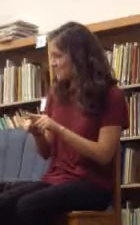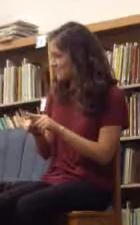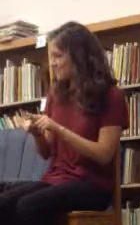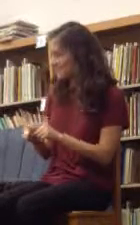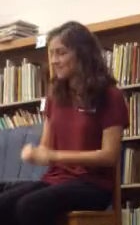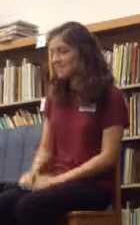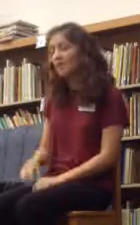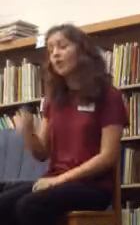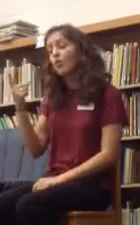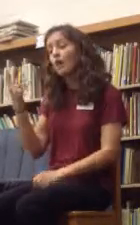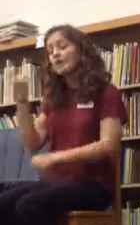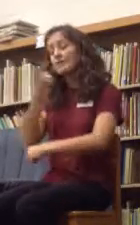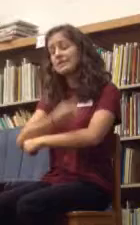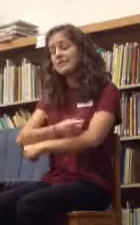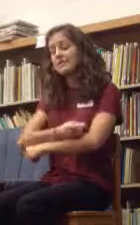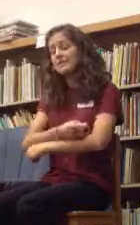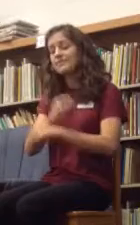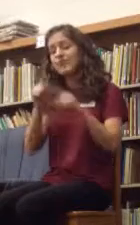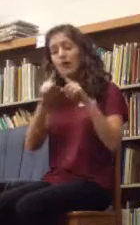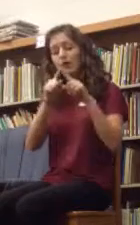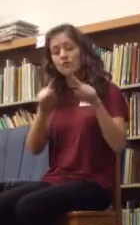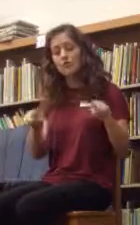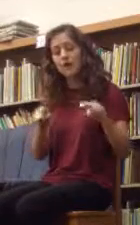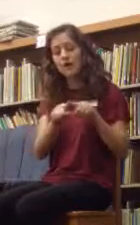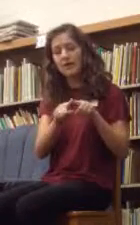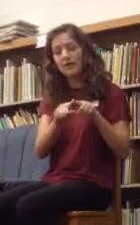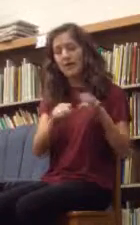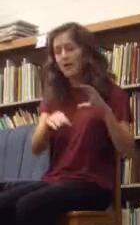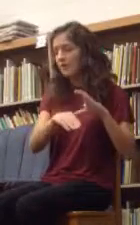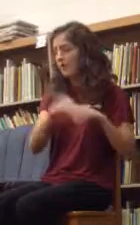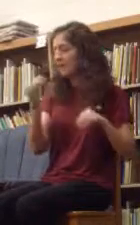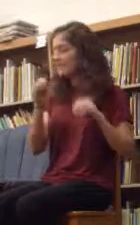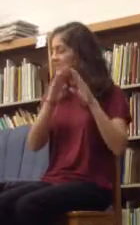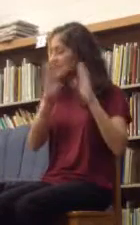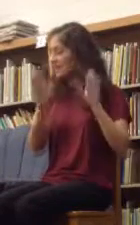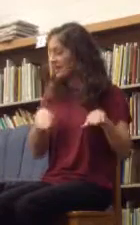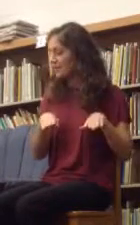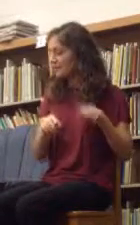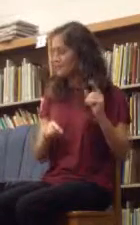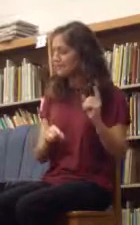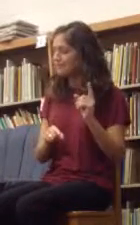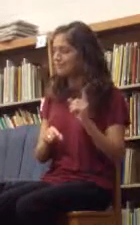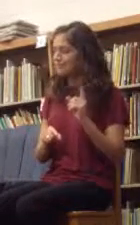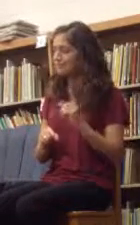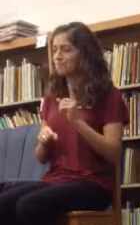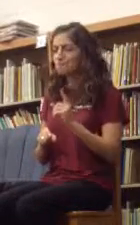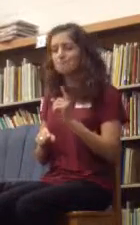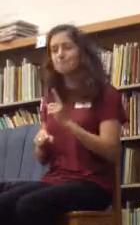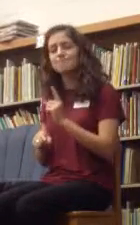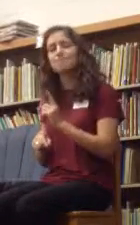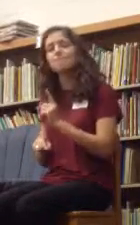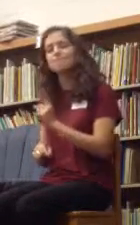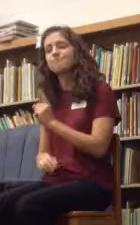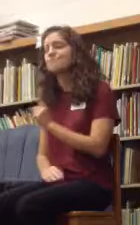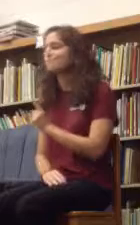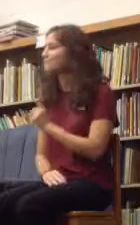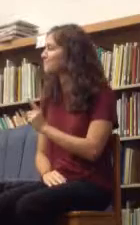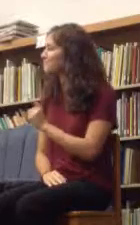One day, Triangle walked out of his door and away from his house. He